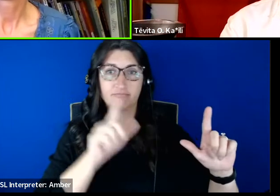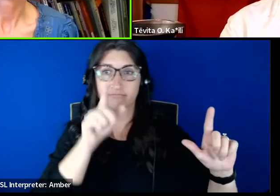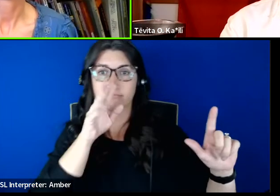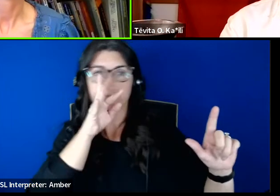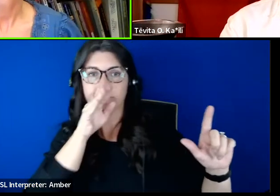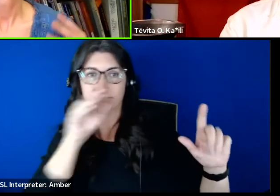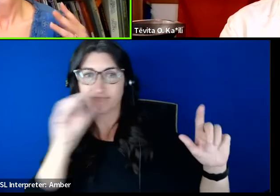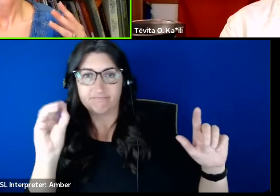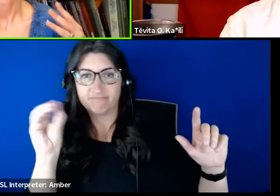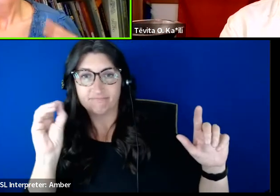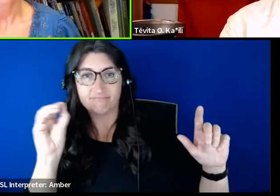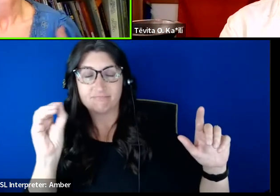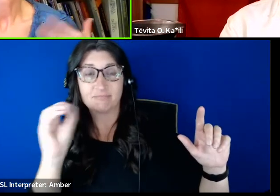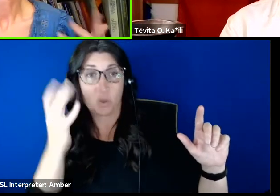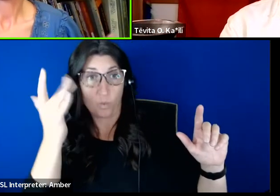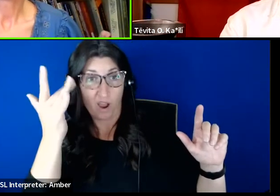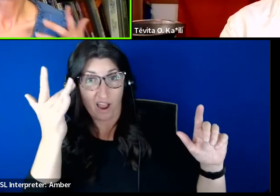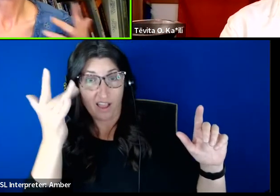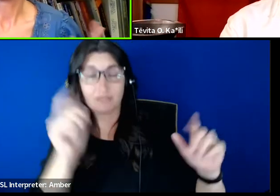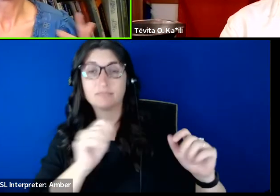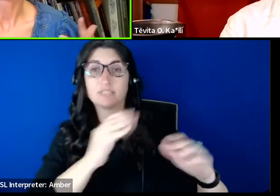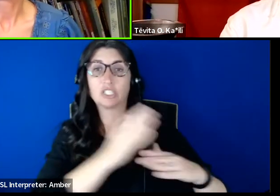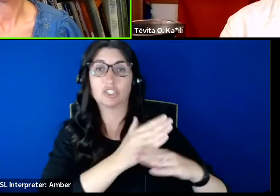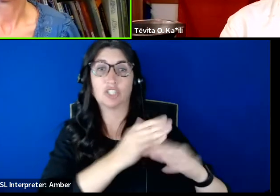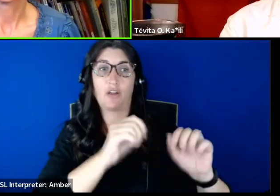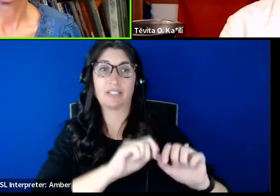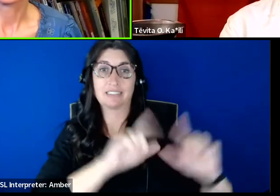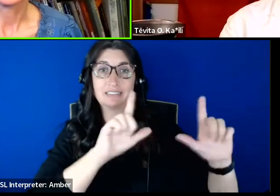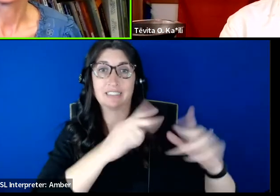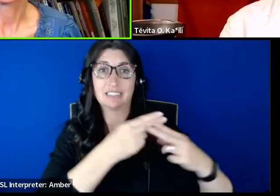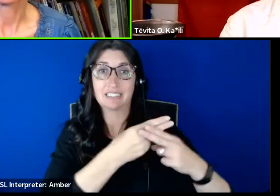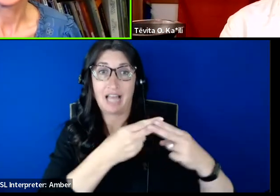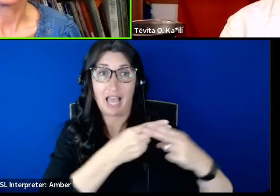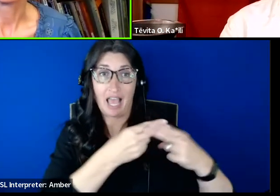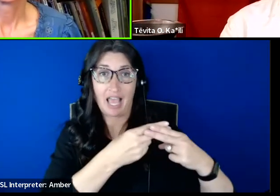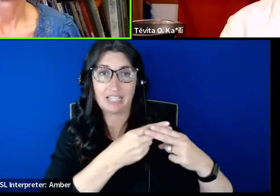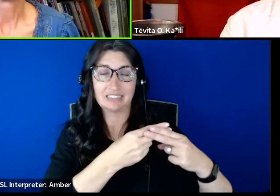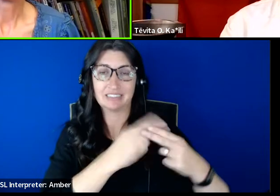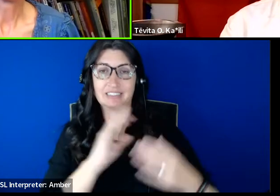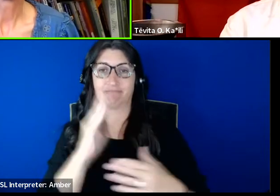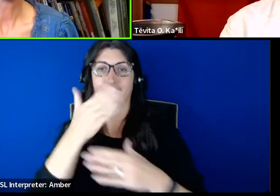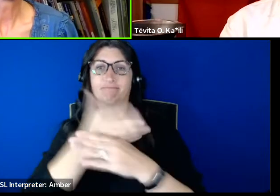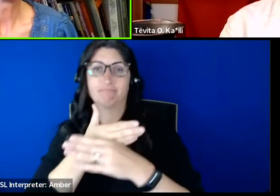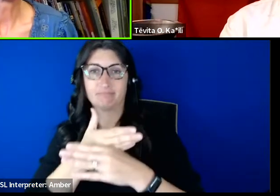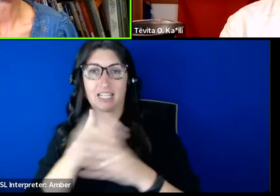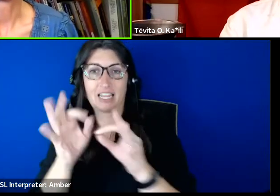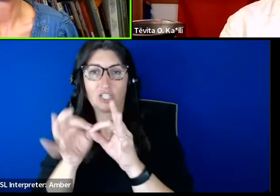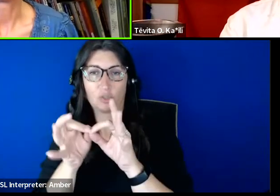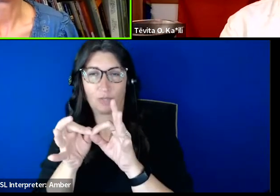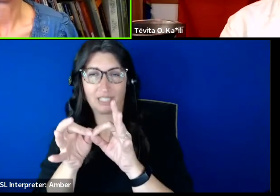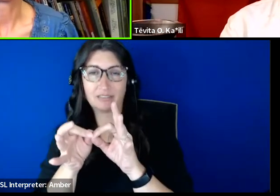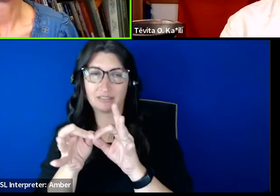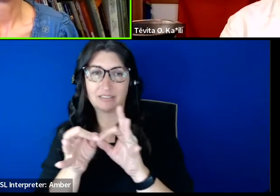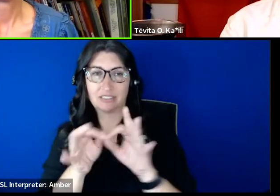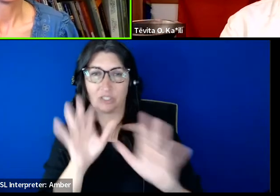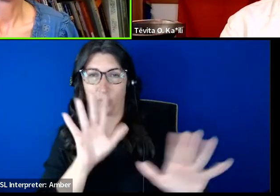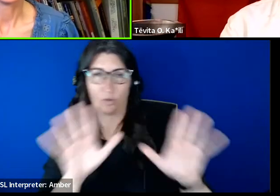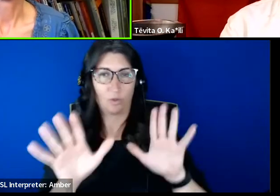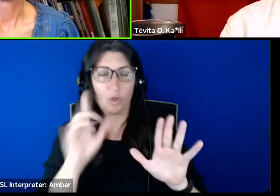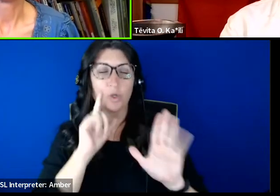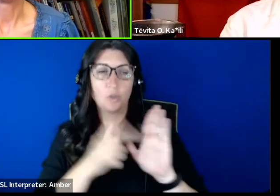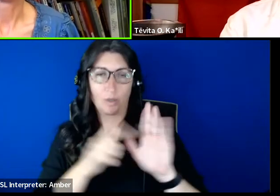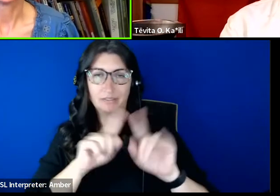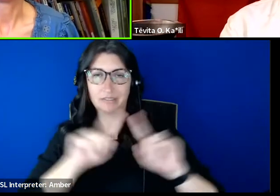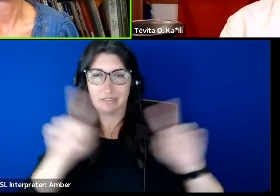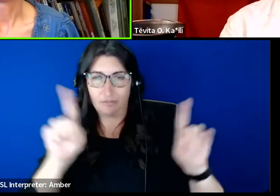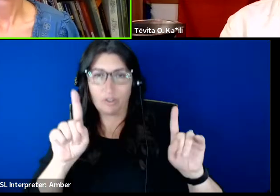And that's because sharing of slides usually interrupts the interpreting. So you'll see it just a little bit different, but don't worry, that's